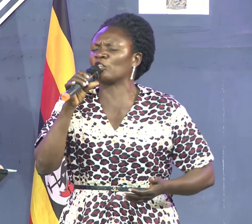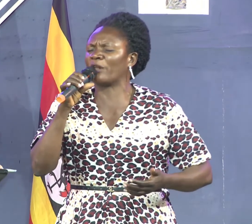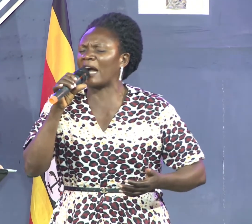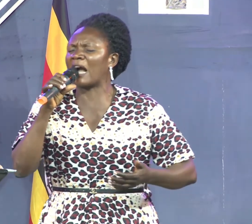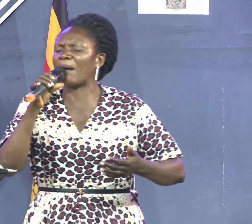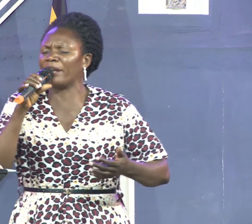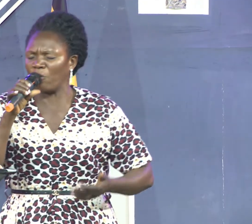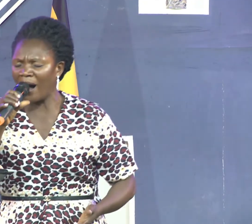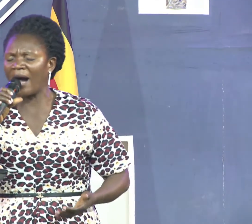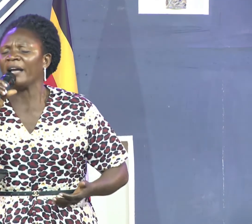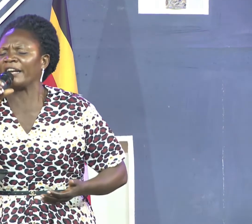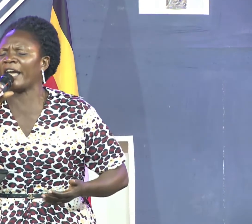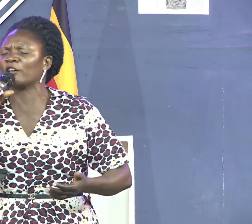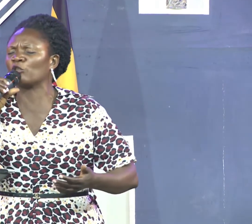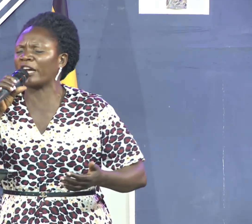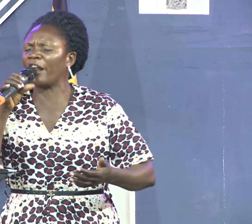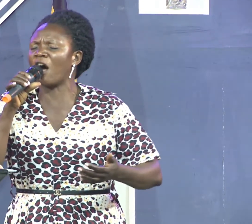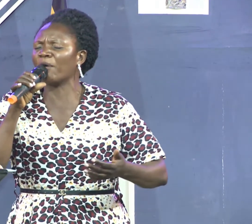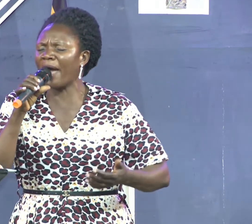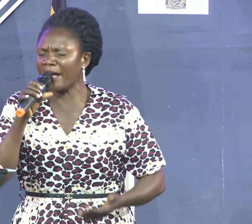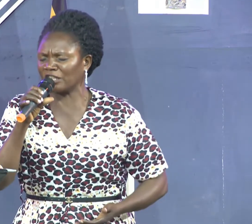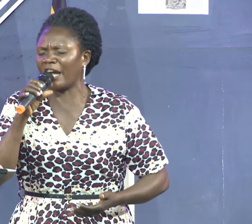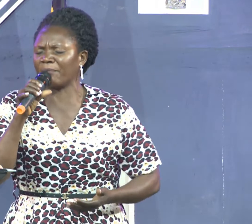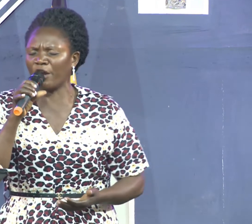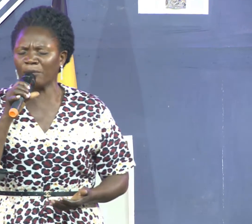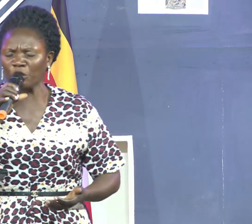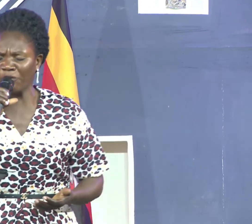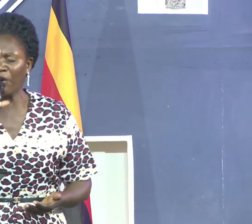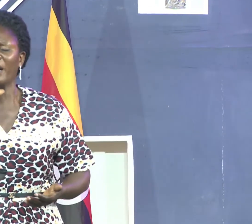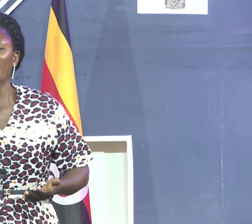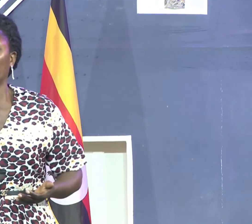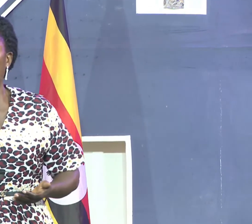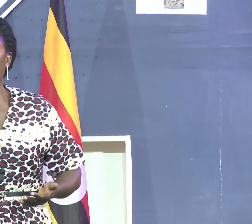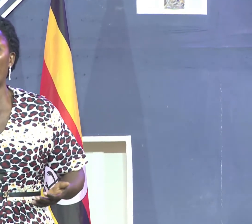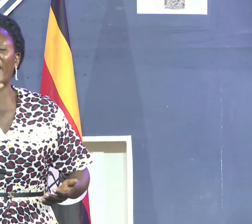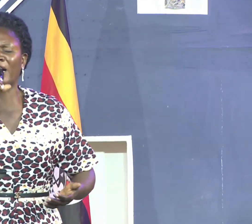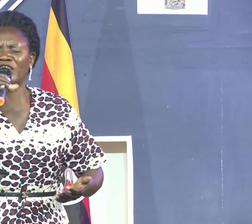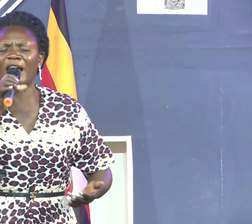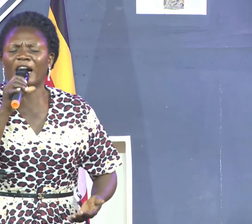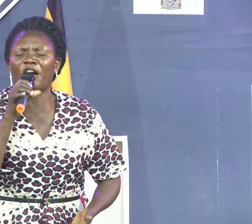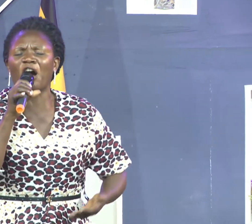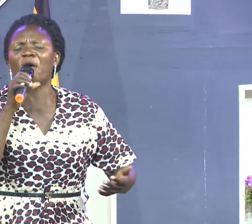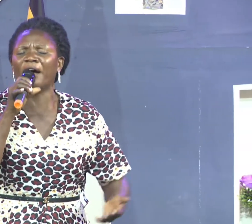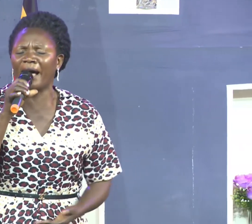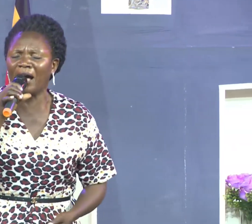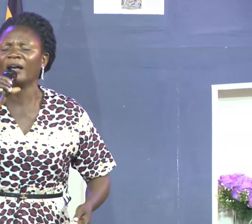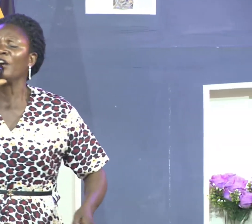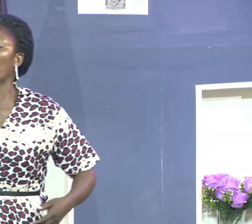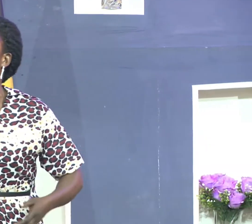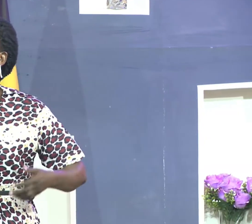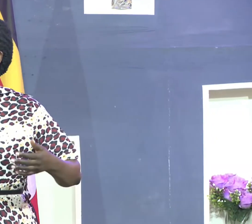natugamba tali tulekanga bamulekwa naye ati tulekera omubeezi nga ye mwoyo mutukuvu muganda wange akaseera kano